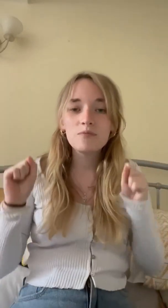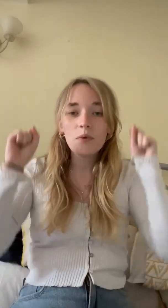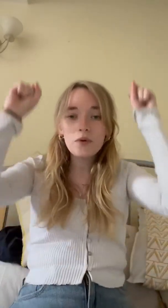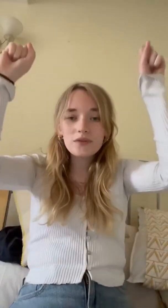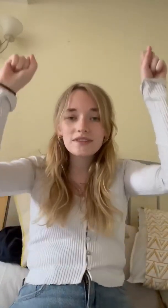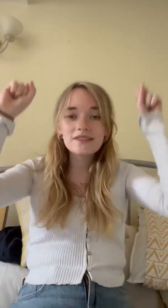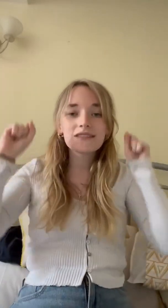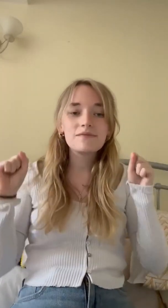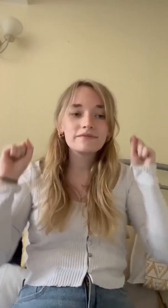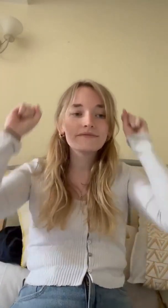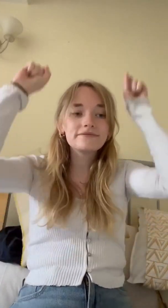sports,